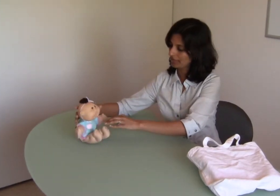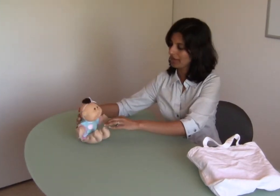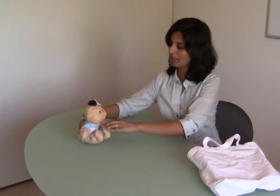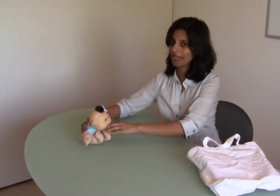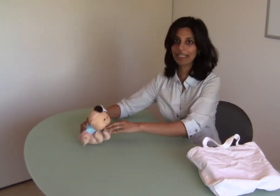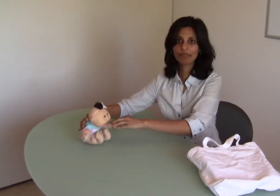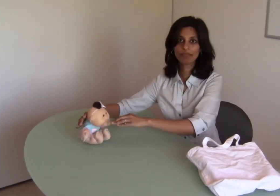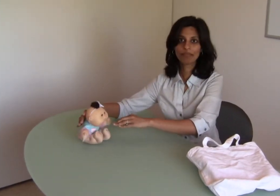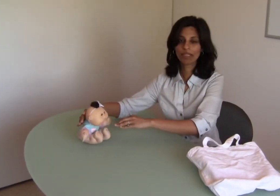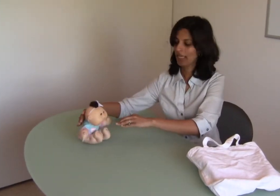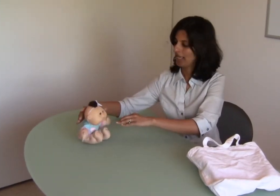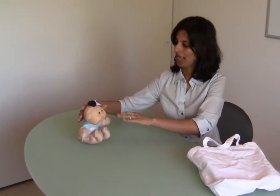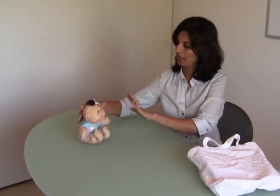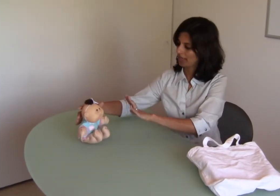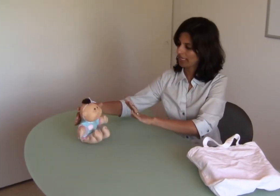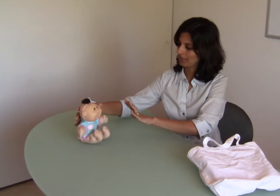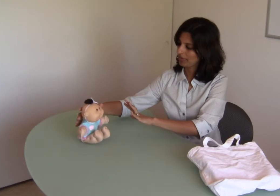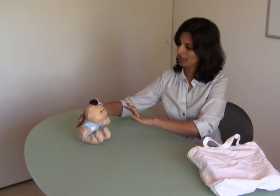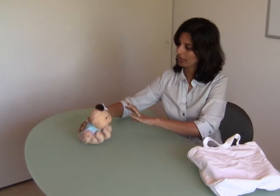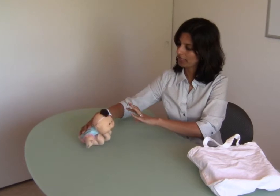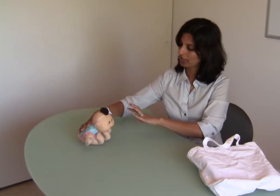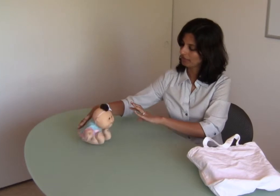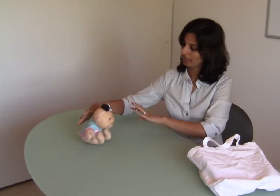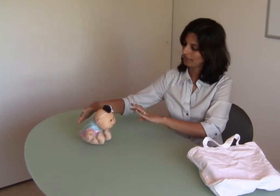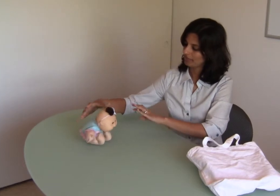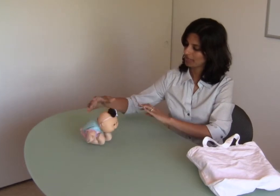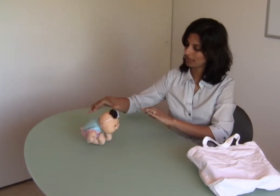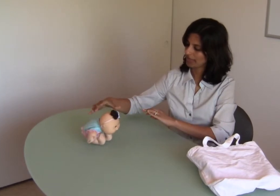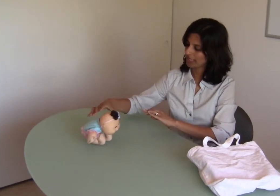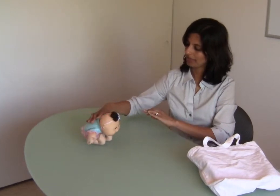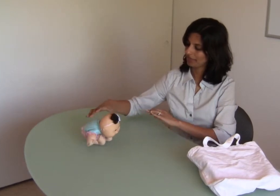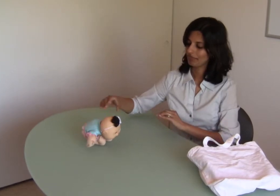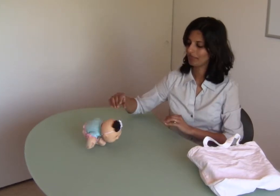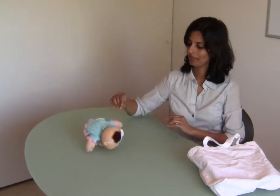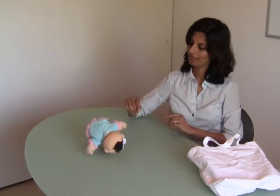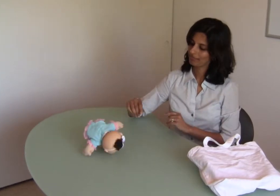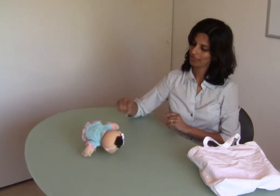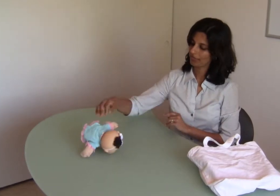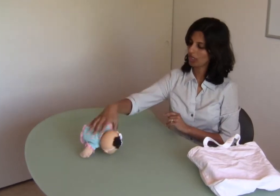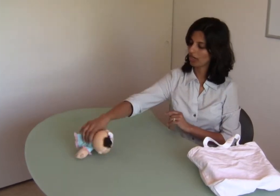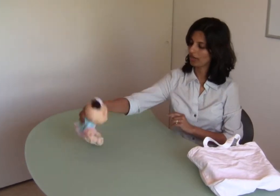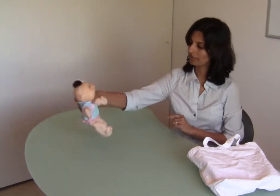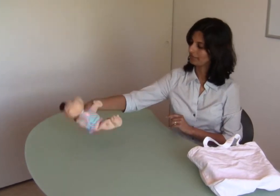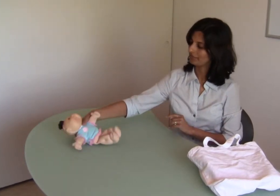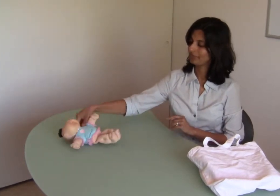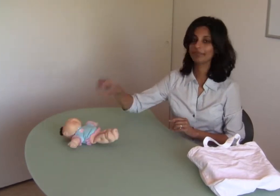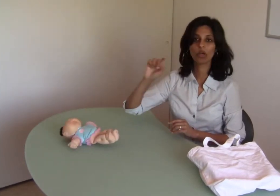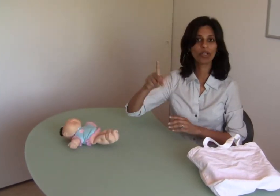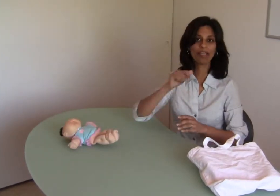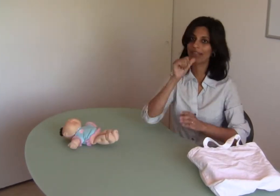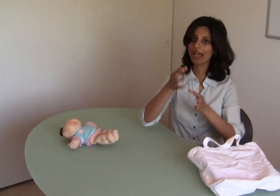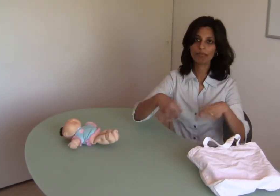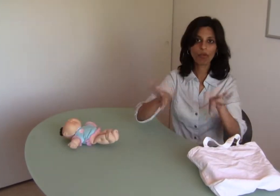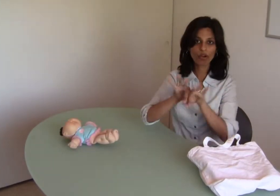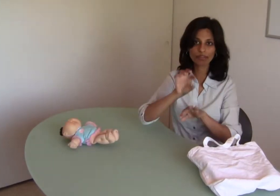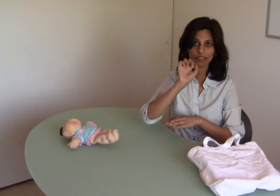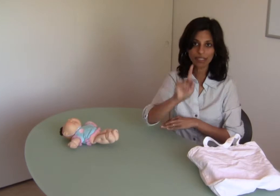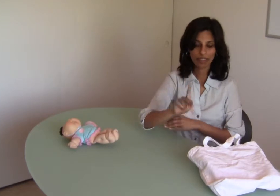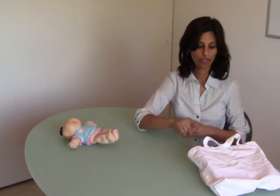my buddy. I'm going to keep it over here. Mr. Buddy, it's falling off. Okay, not important.